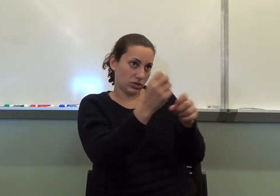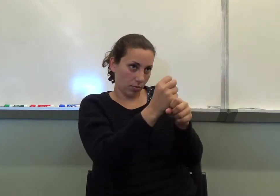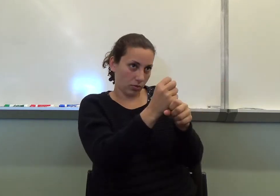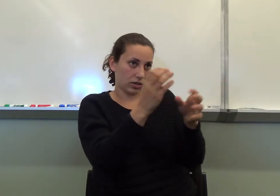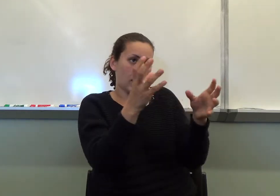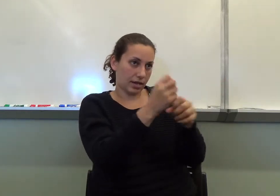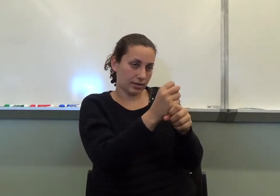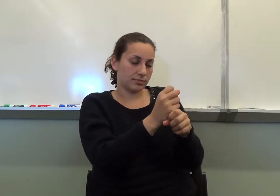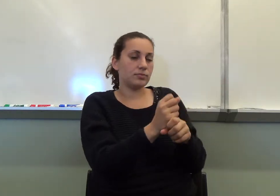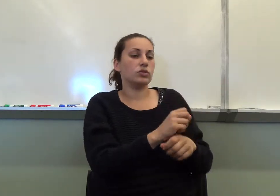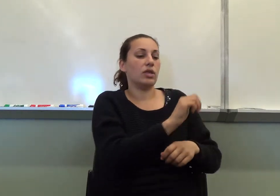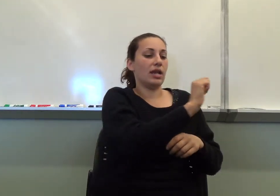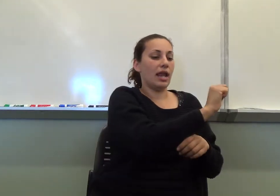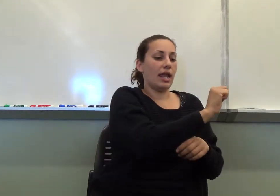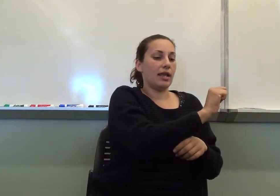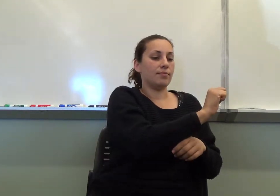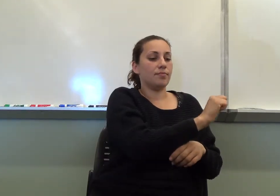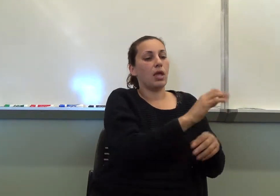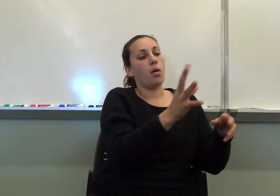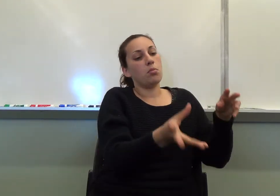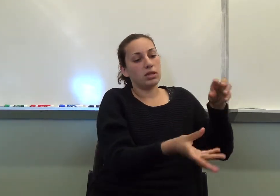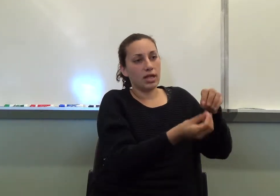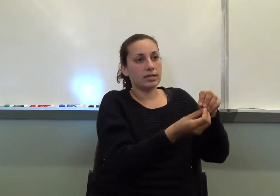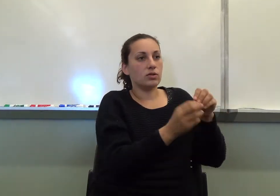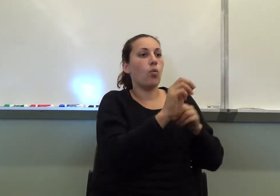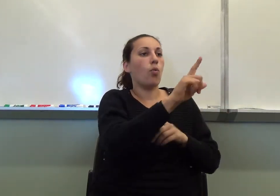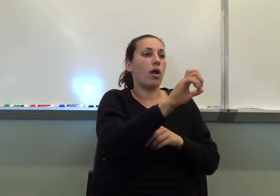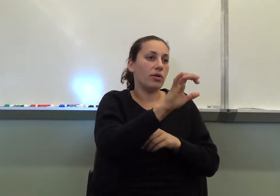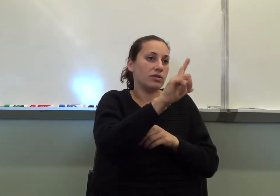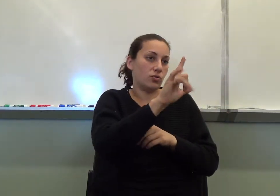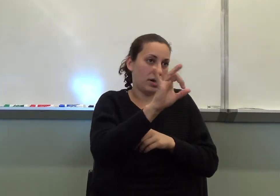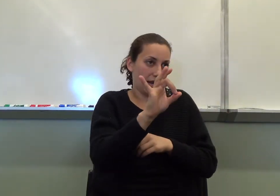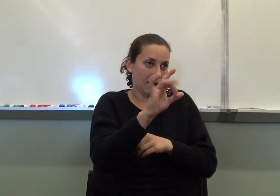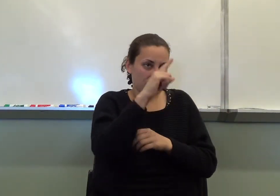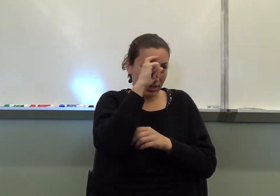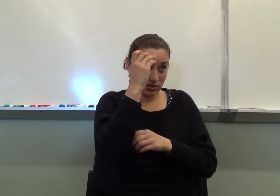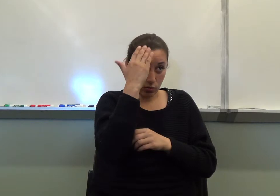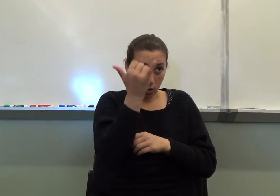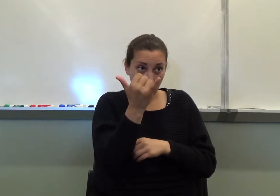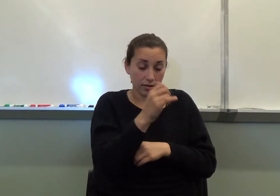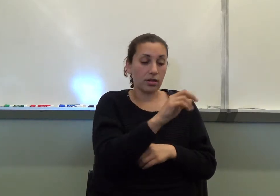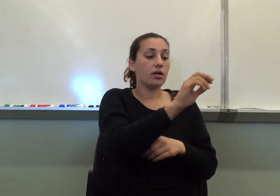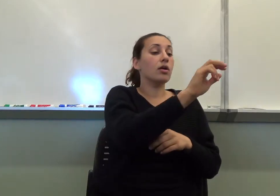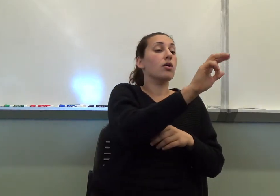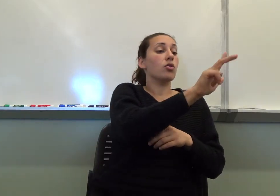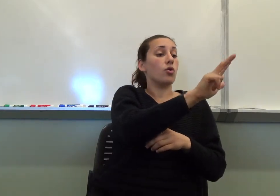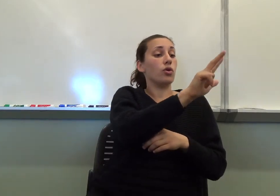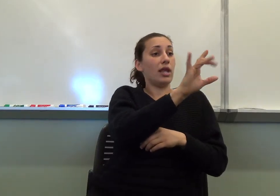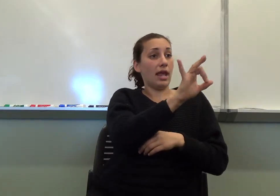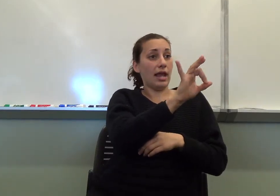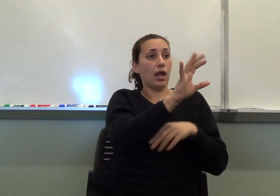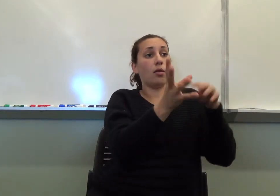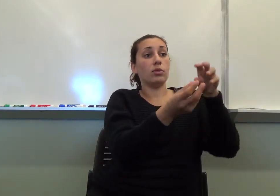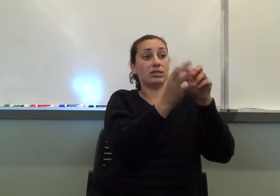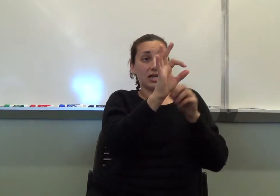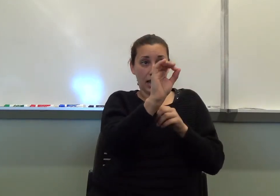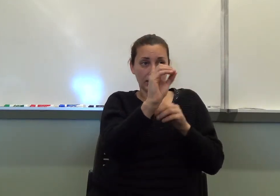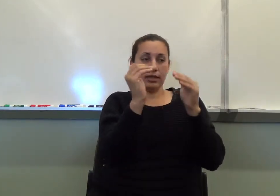big angle right here, you have to get 180 because you get a straight line. So once again, 130 subtracted